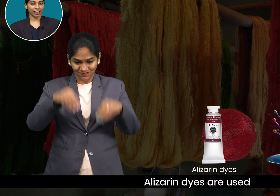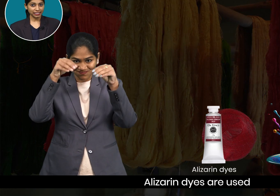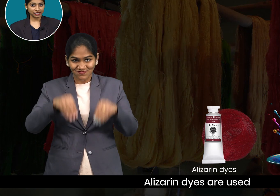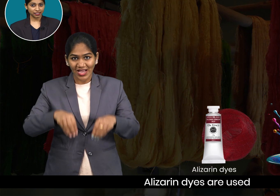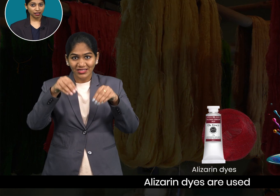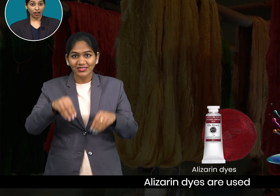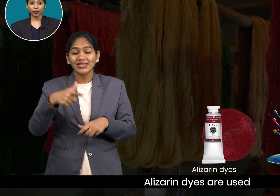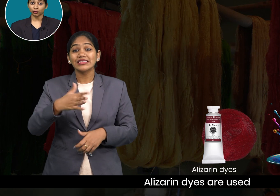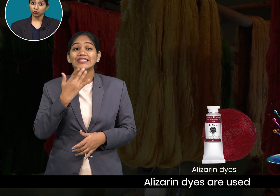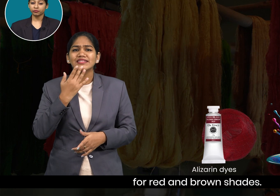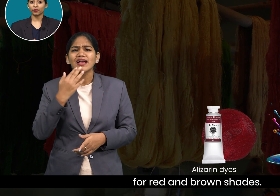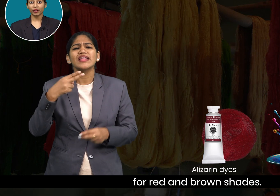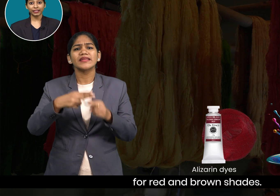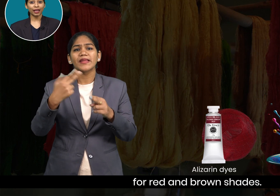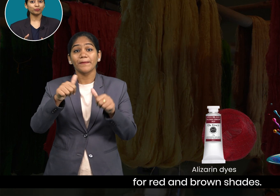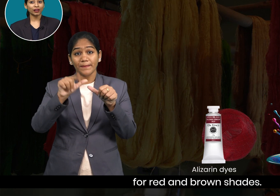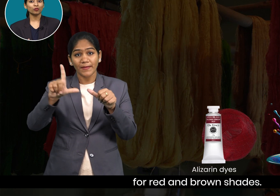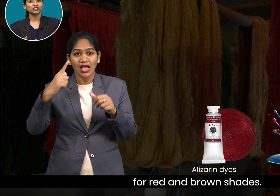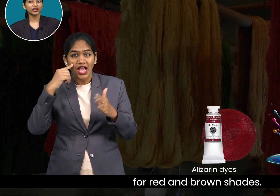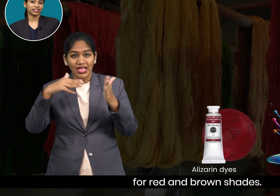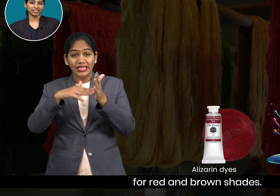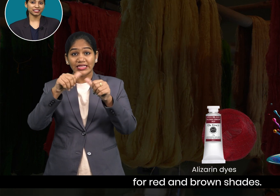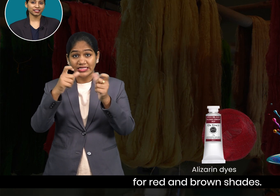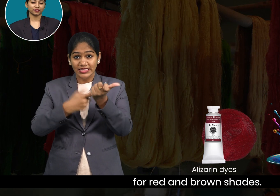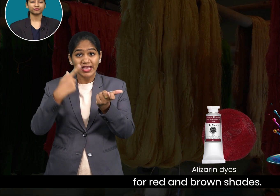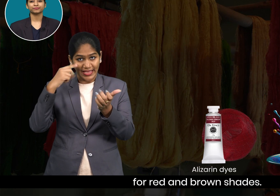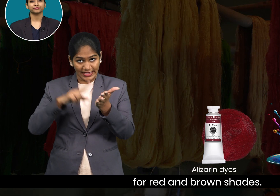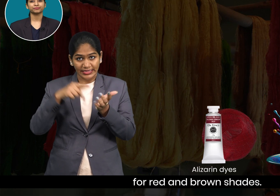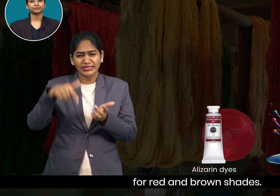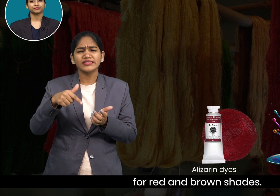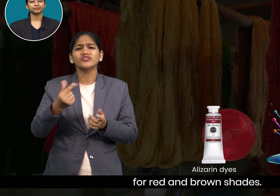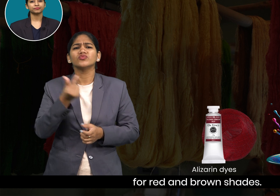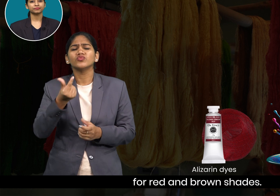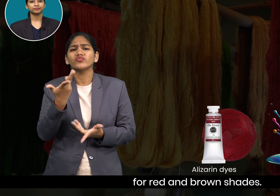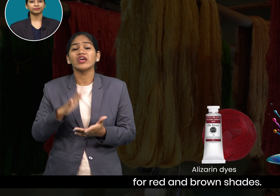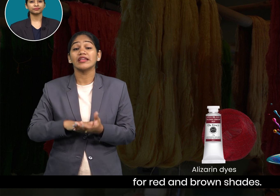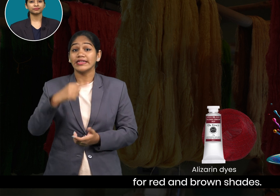Alizarin dyes are used for red and brown shades.